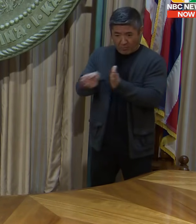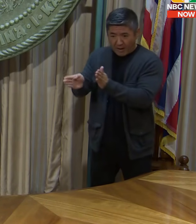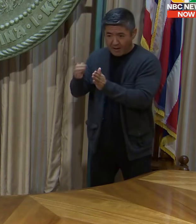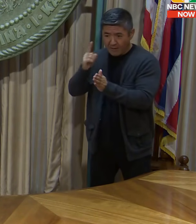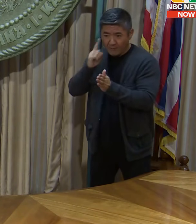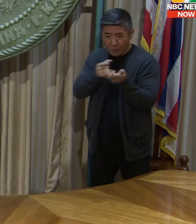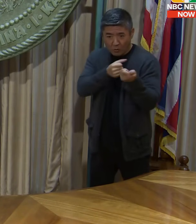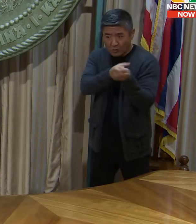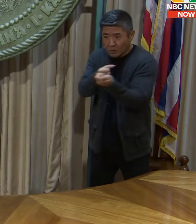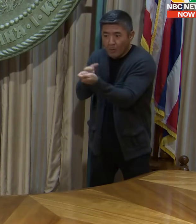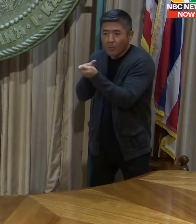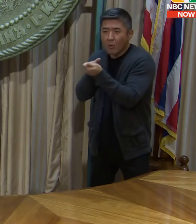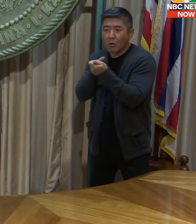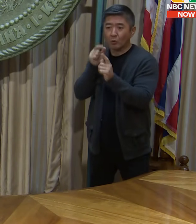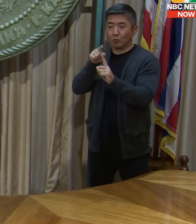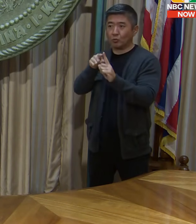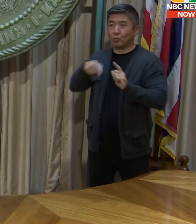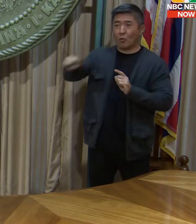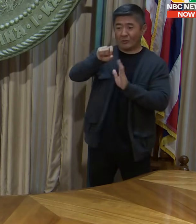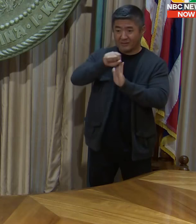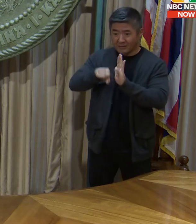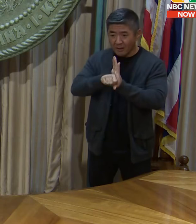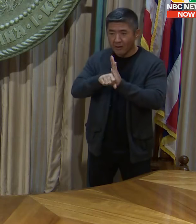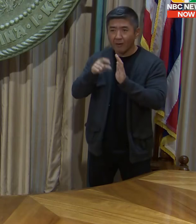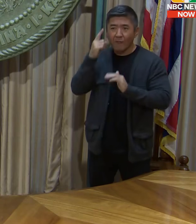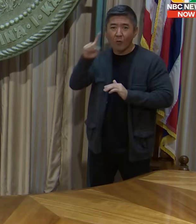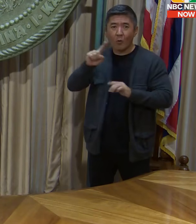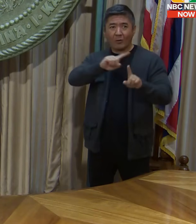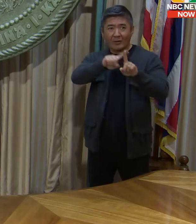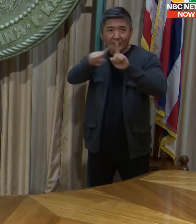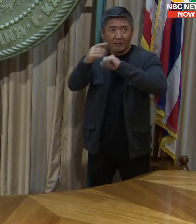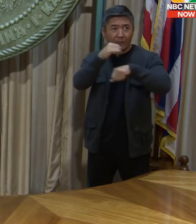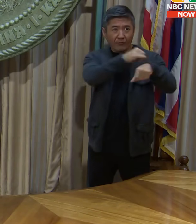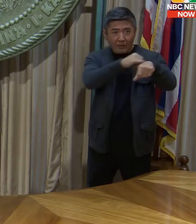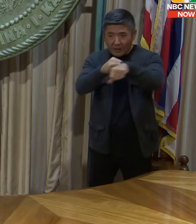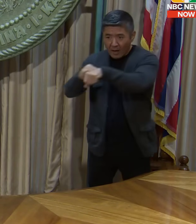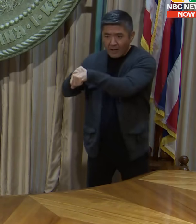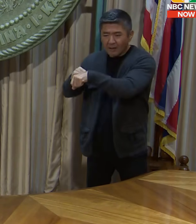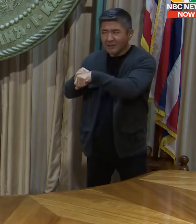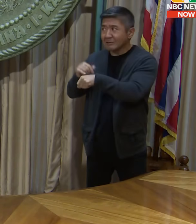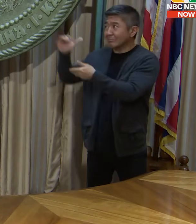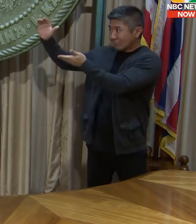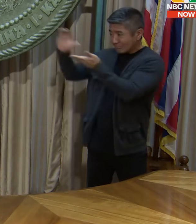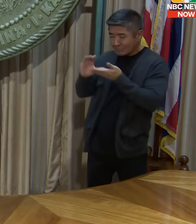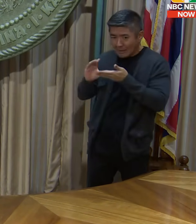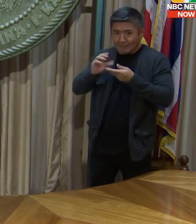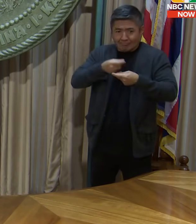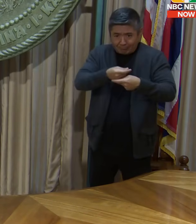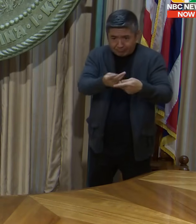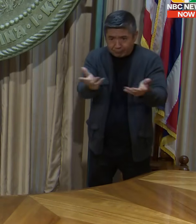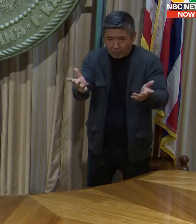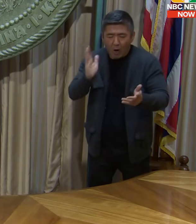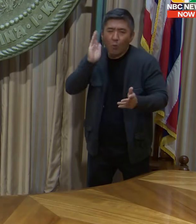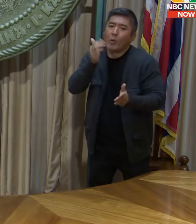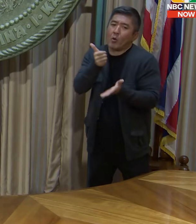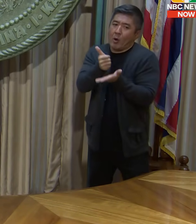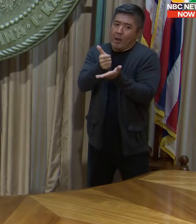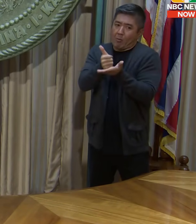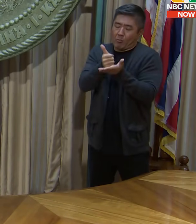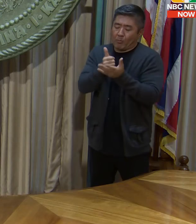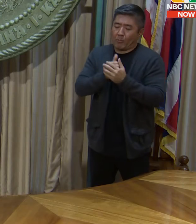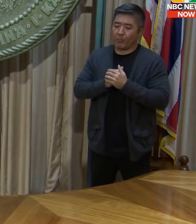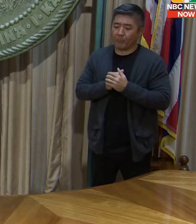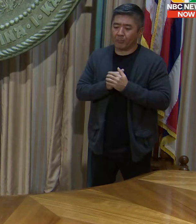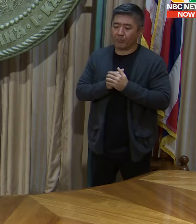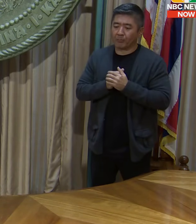states and counties will receive will help us weather this period of time. And certainly we are